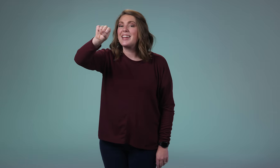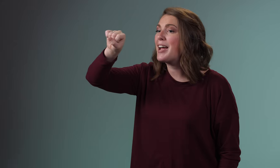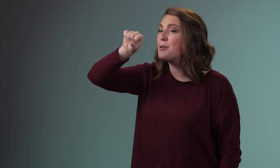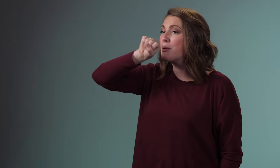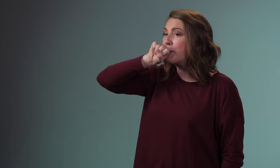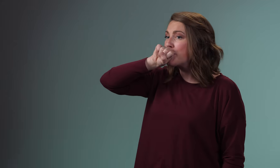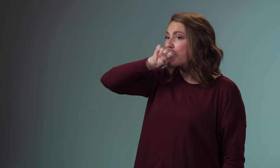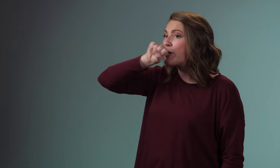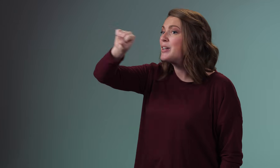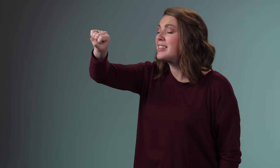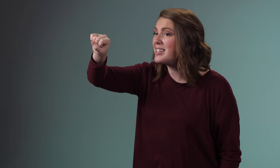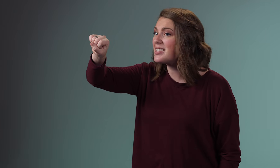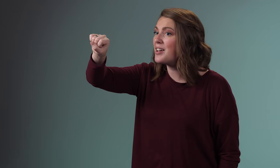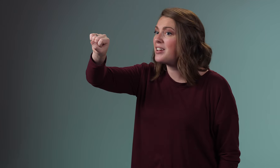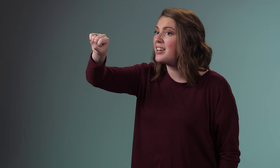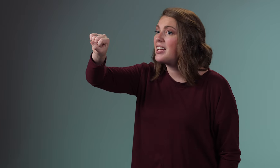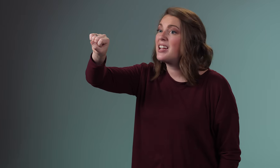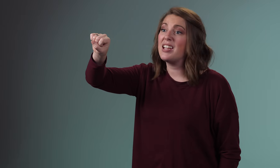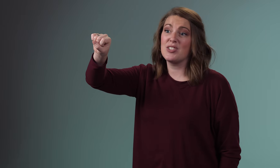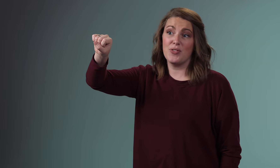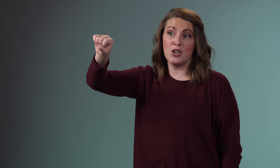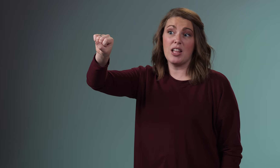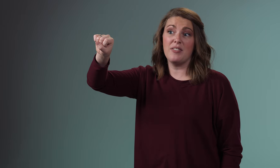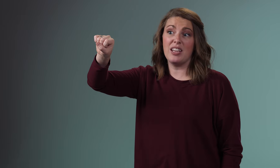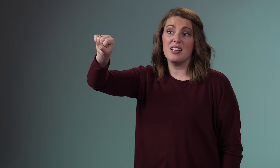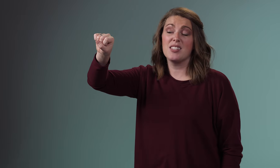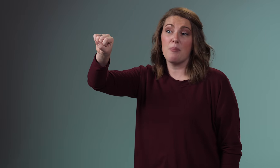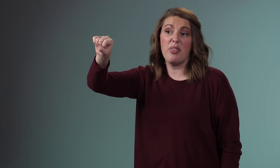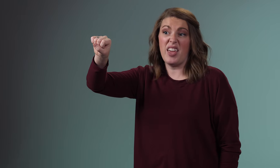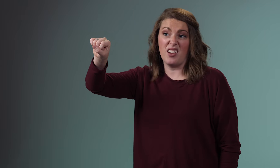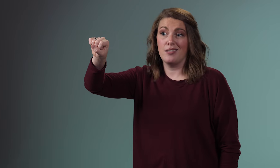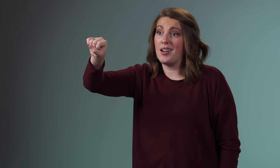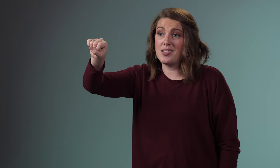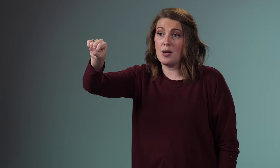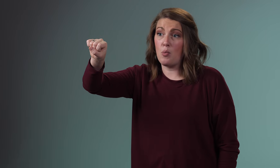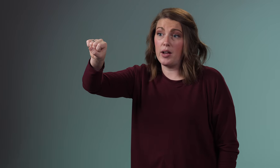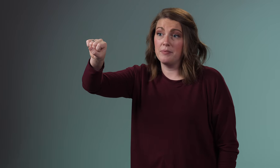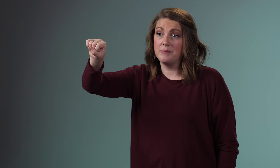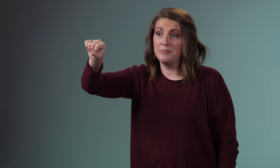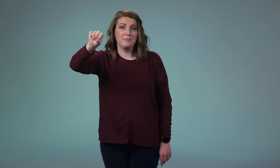And remember, this love it is for loving something, not someone.